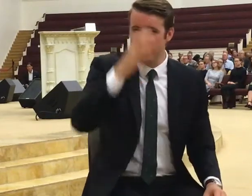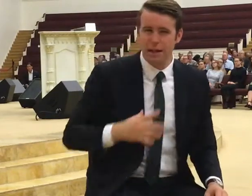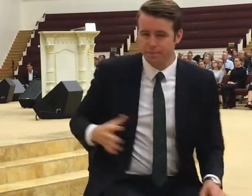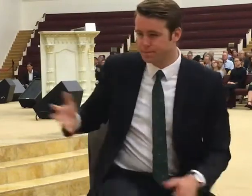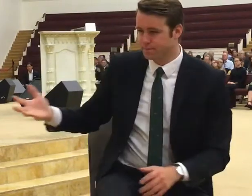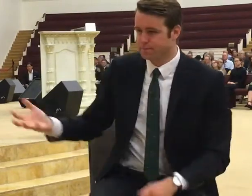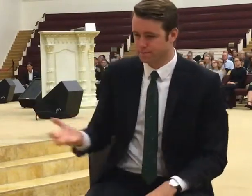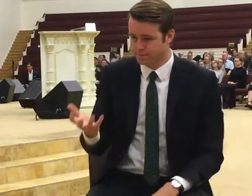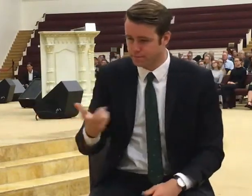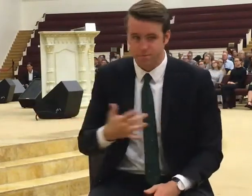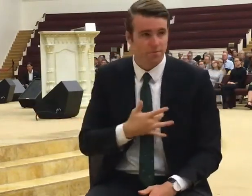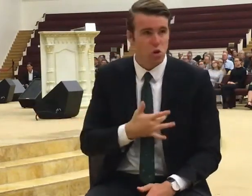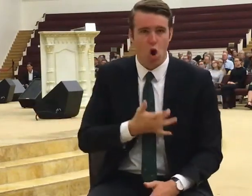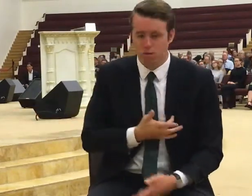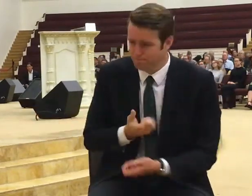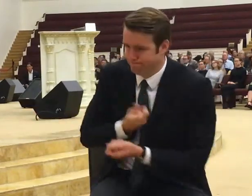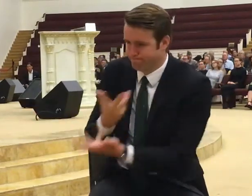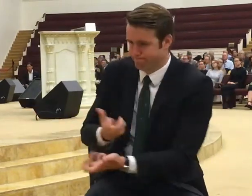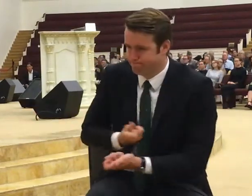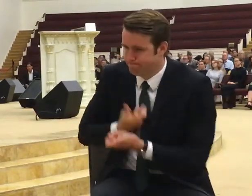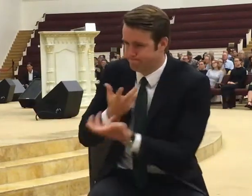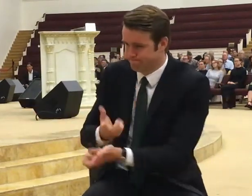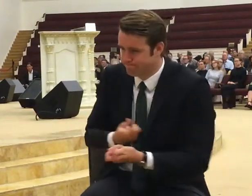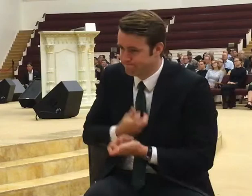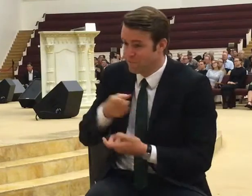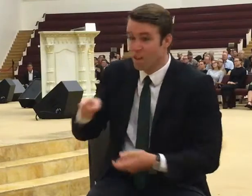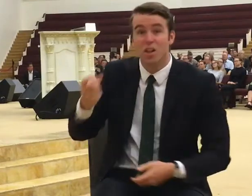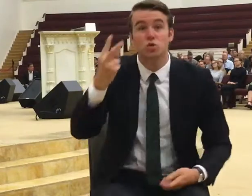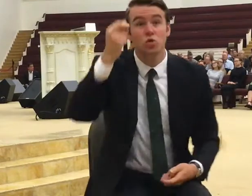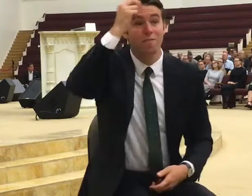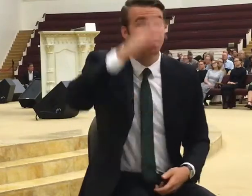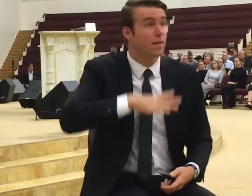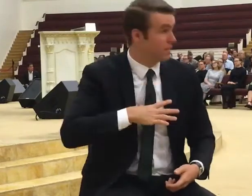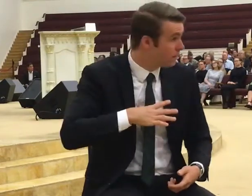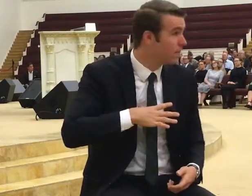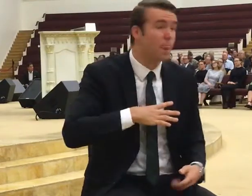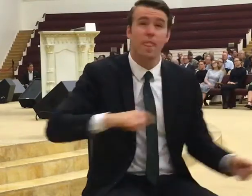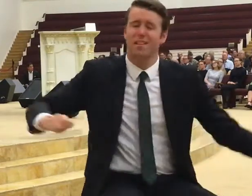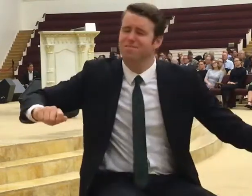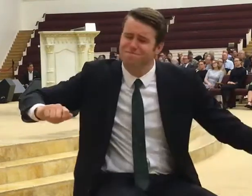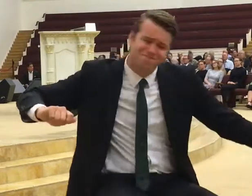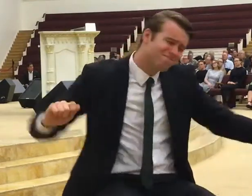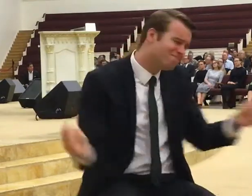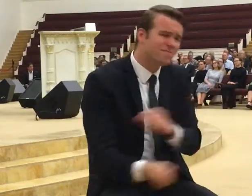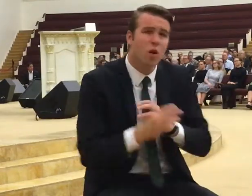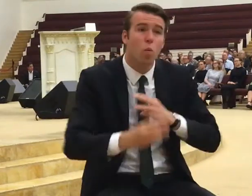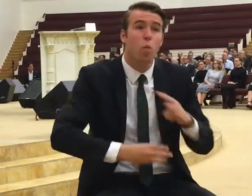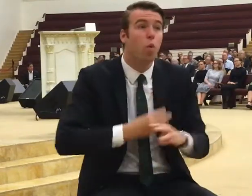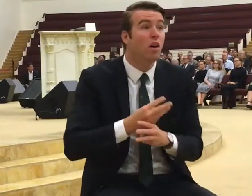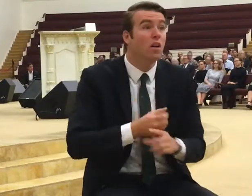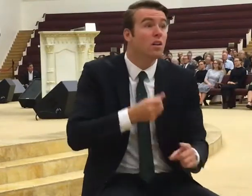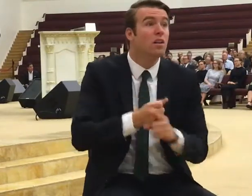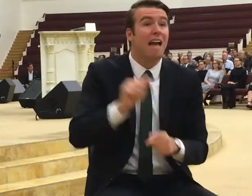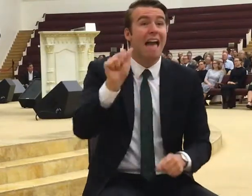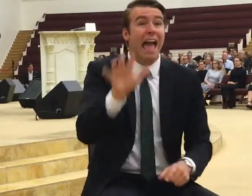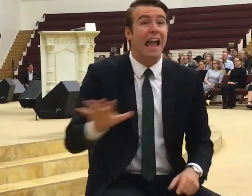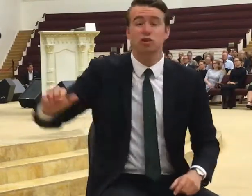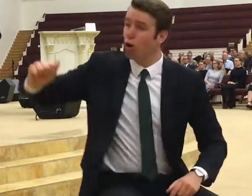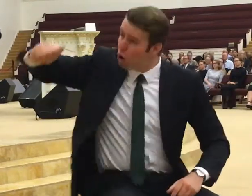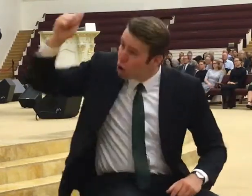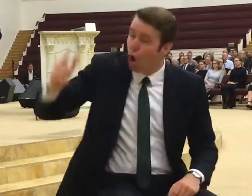poured himself into them. And those 12 men turned the world upside down. And before it was over, all of Asia heard the gospel in 2 years.